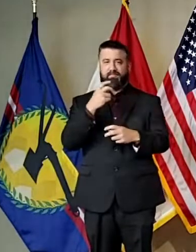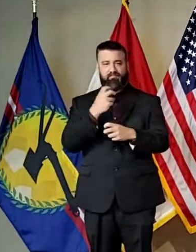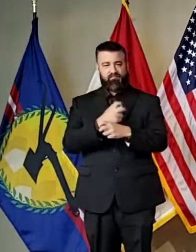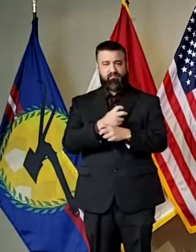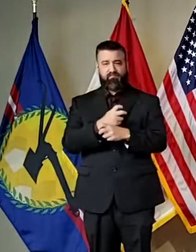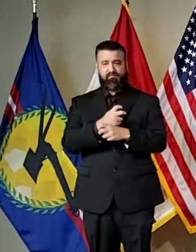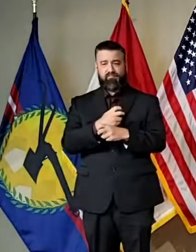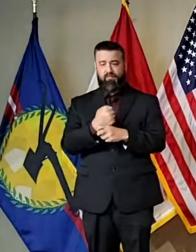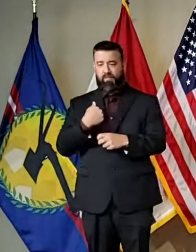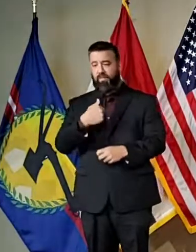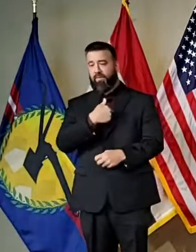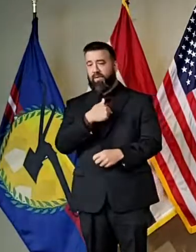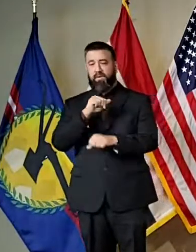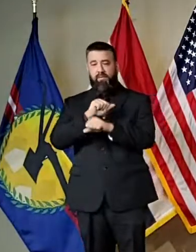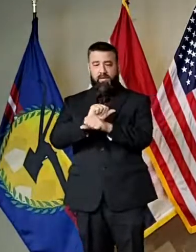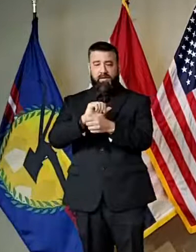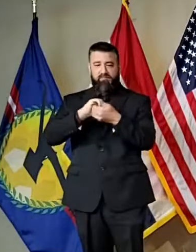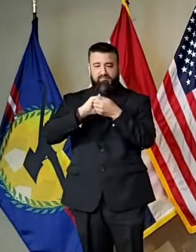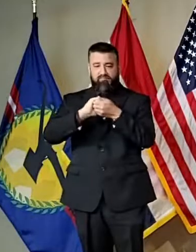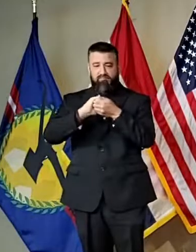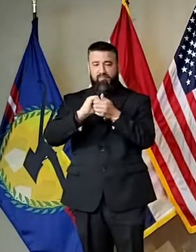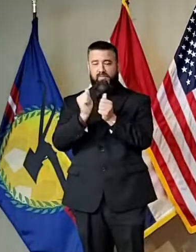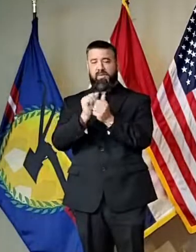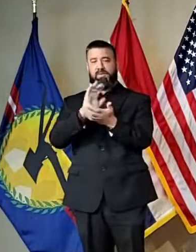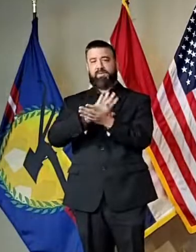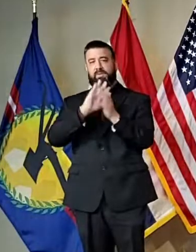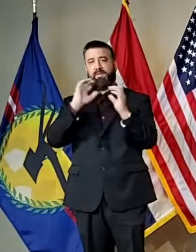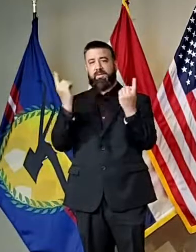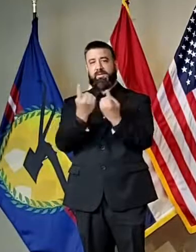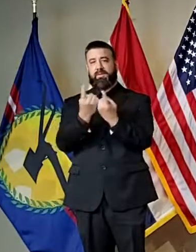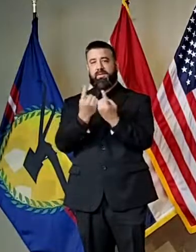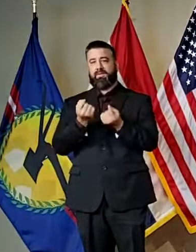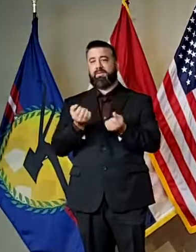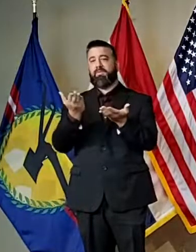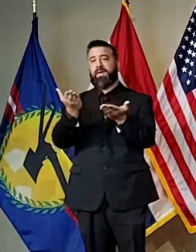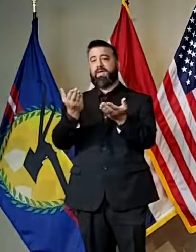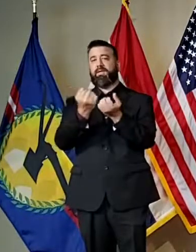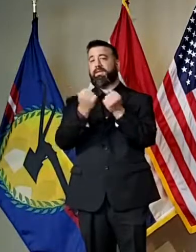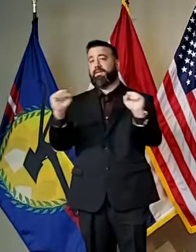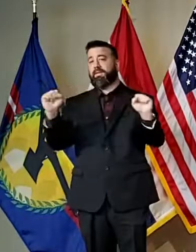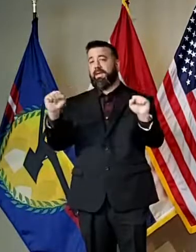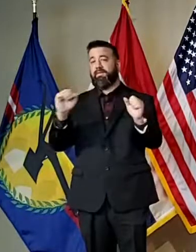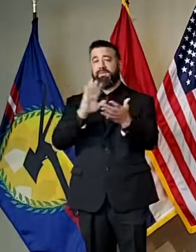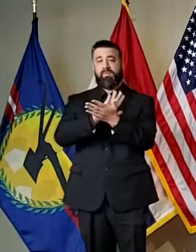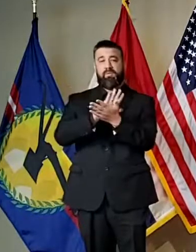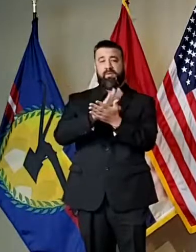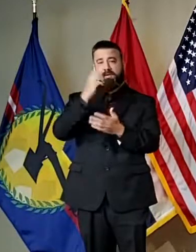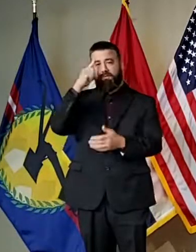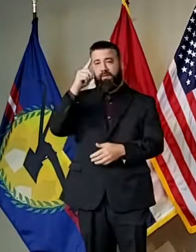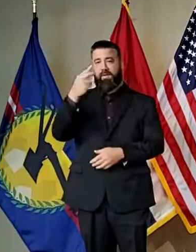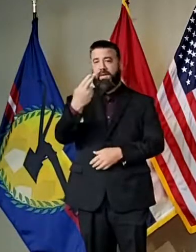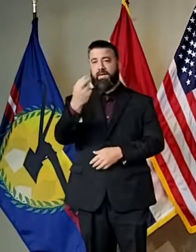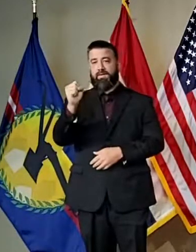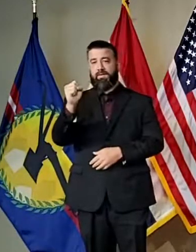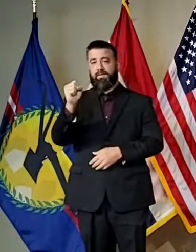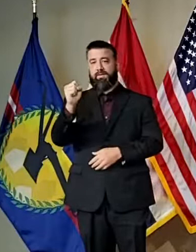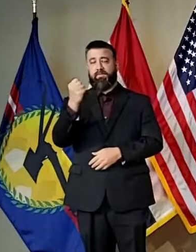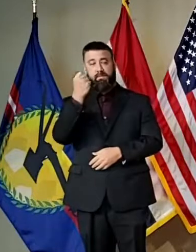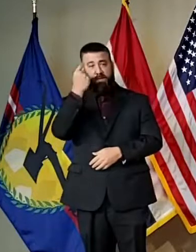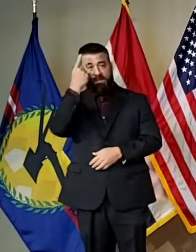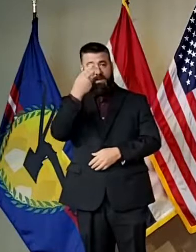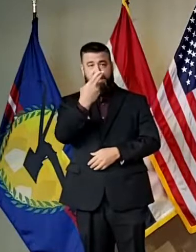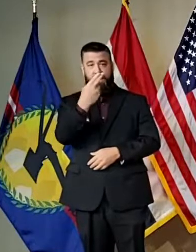to develop a safe process for high school students as well. Because their case numbers are still higher, they deserve